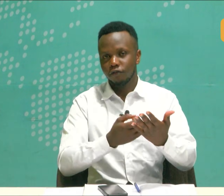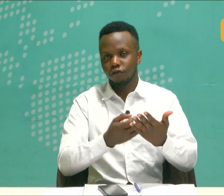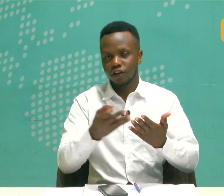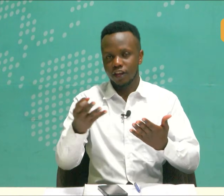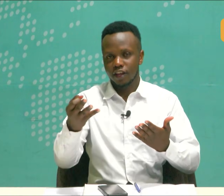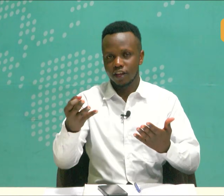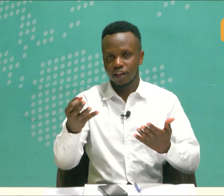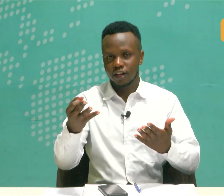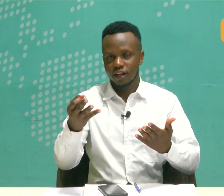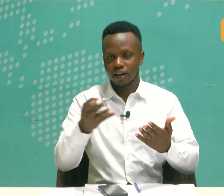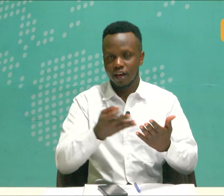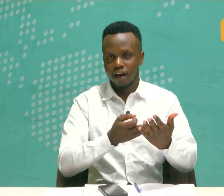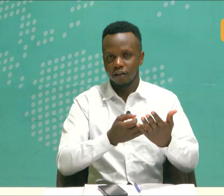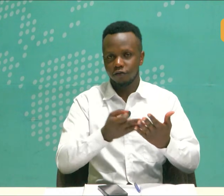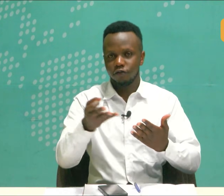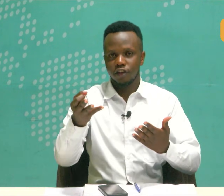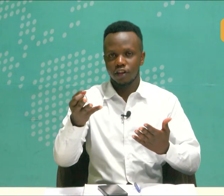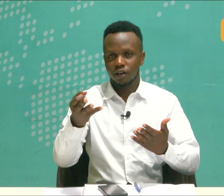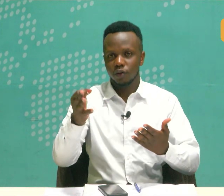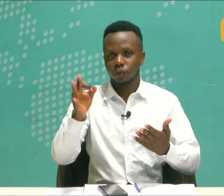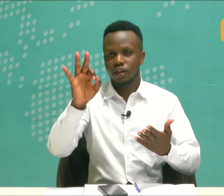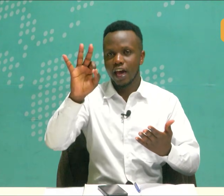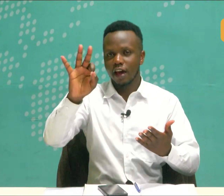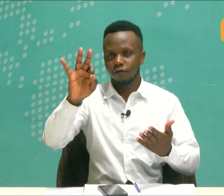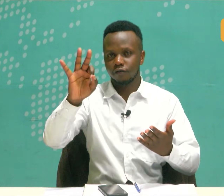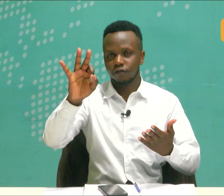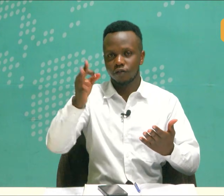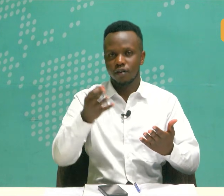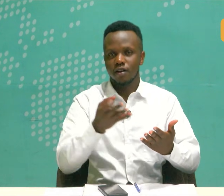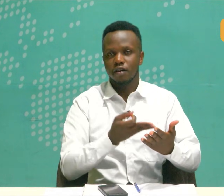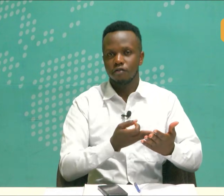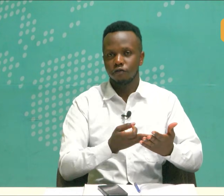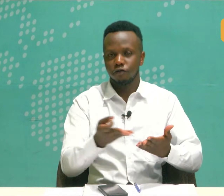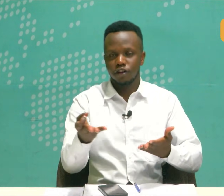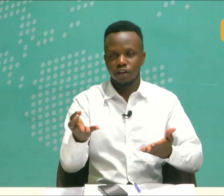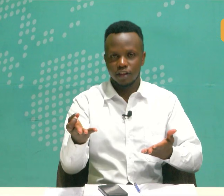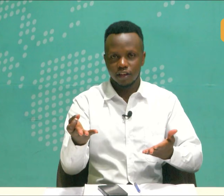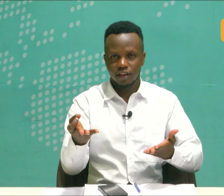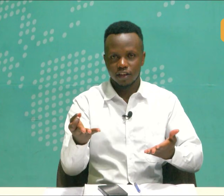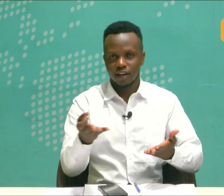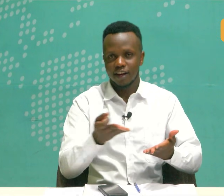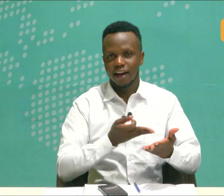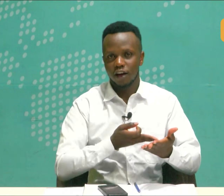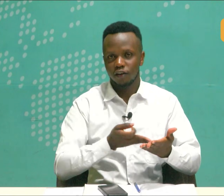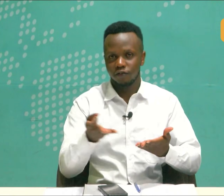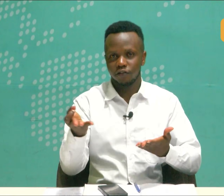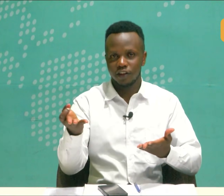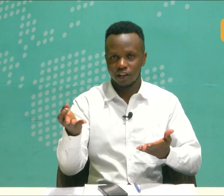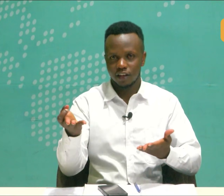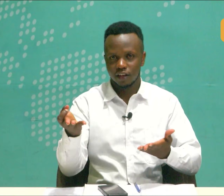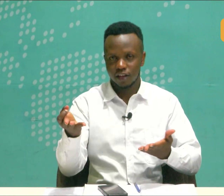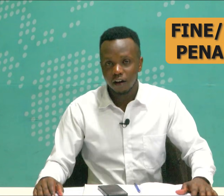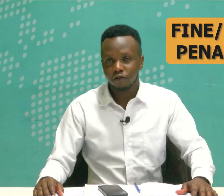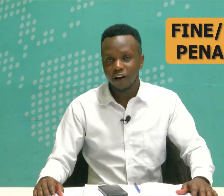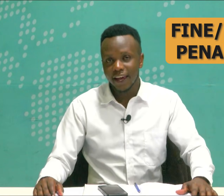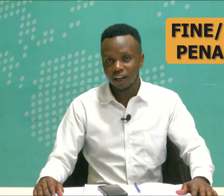fee. Fee with F. Fee. Fee. Fine